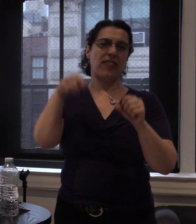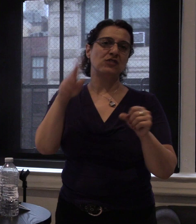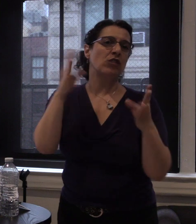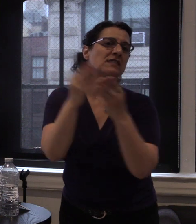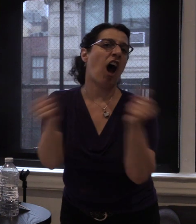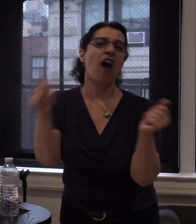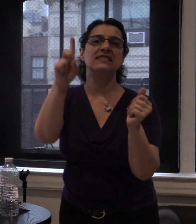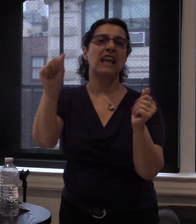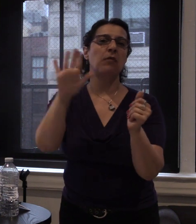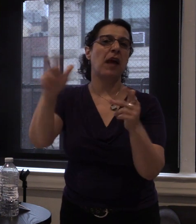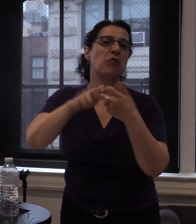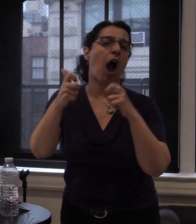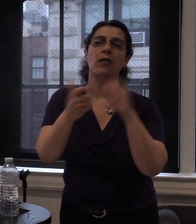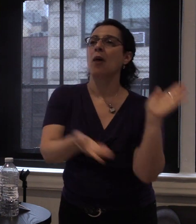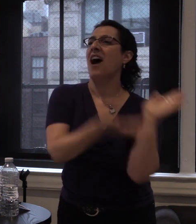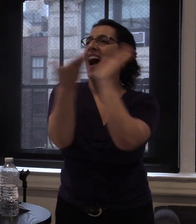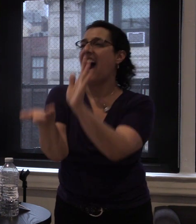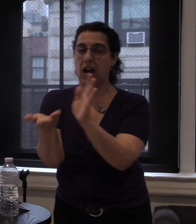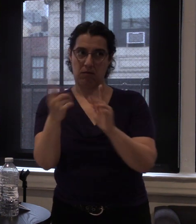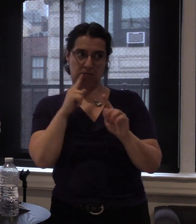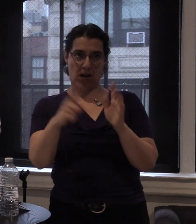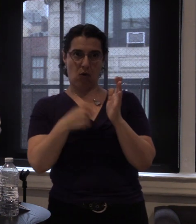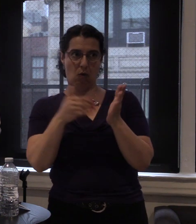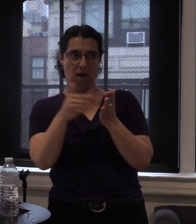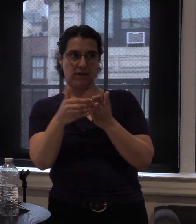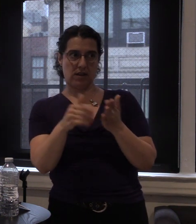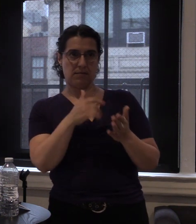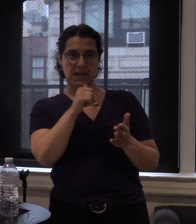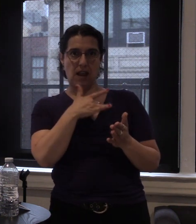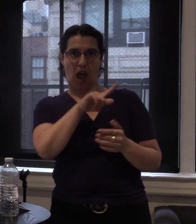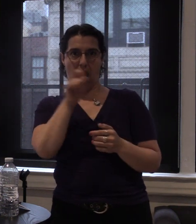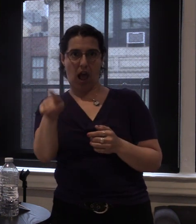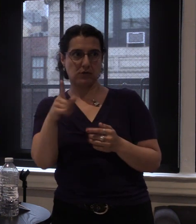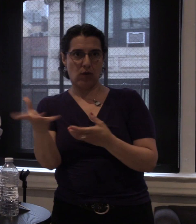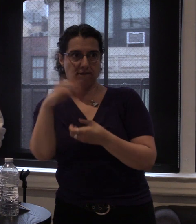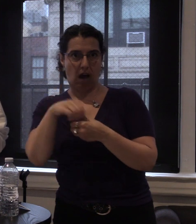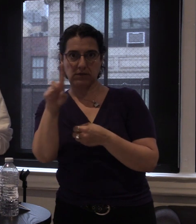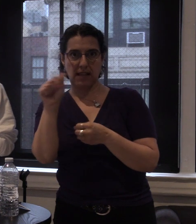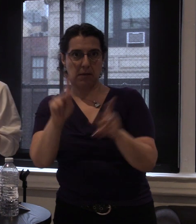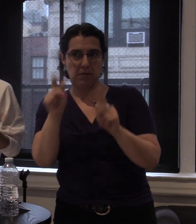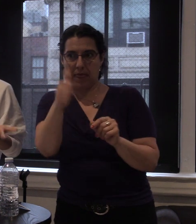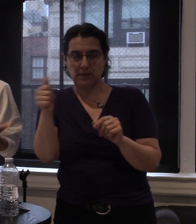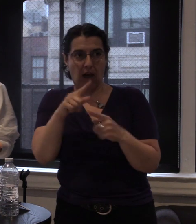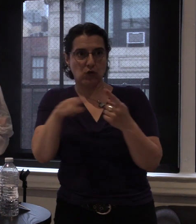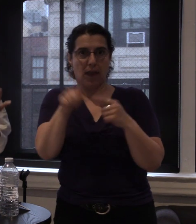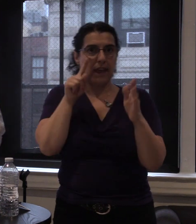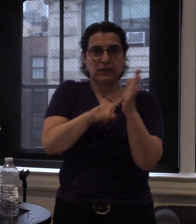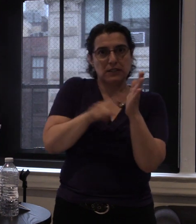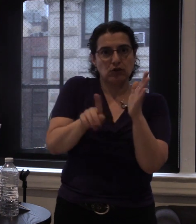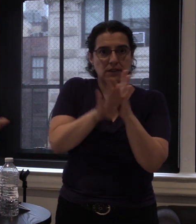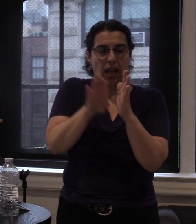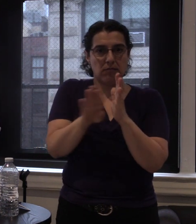solve disabled person's problem. But in fact, they don't actually ask or involve the disabled people into the research